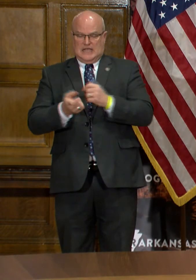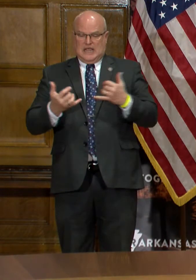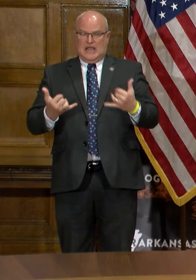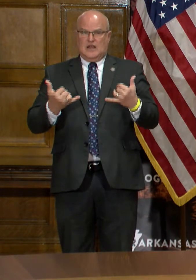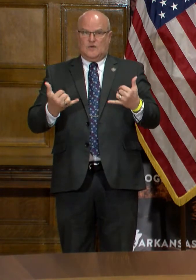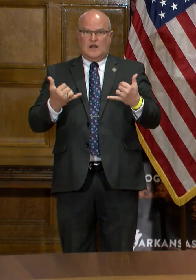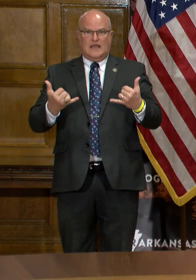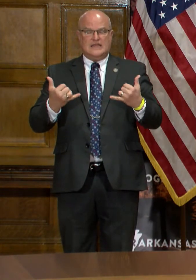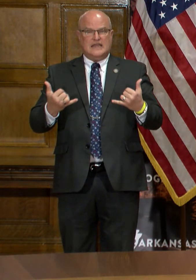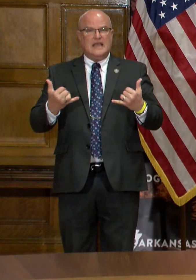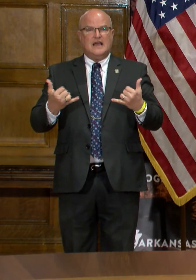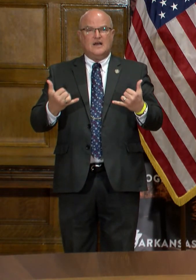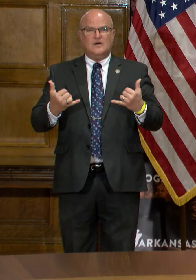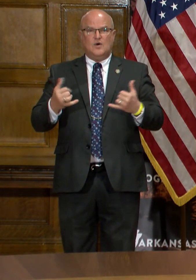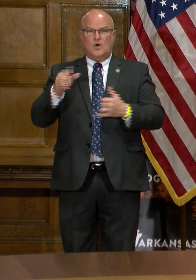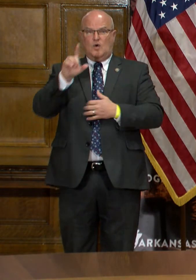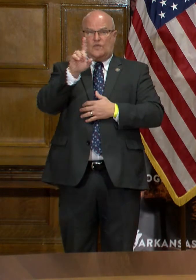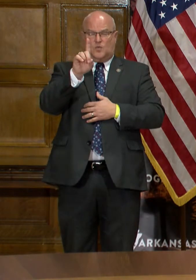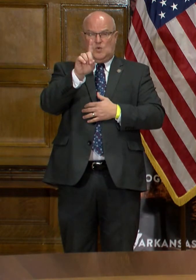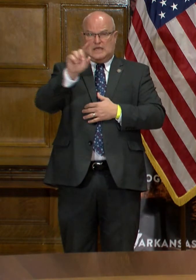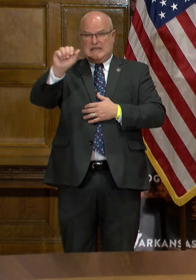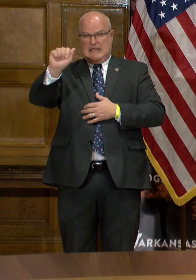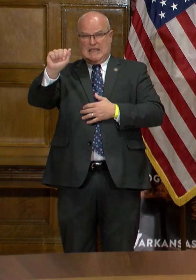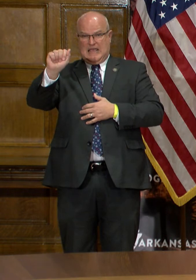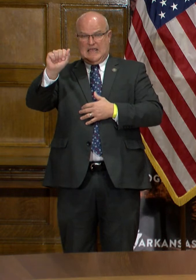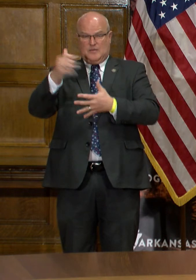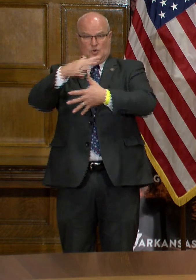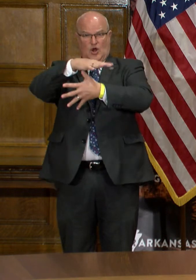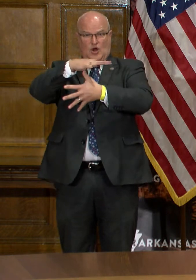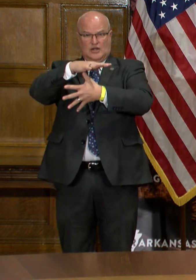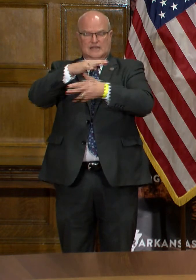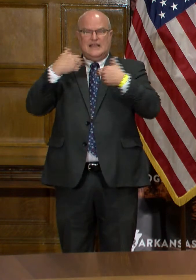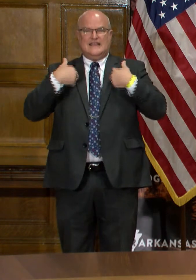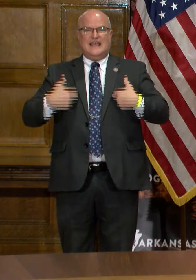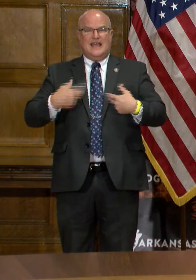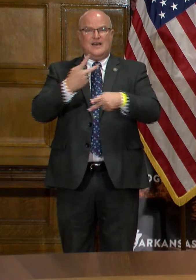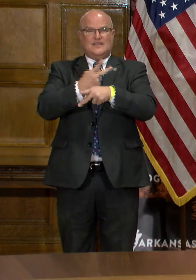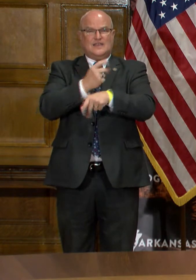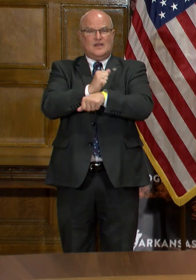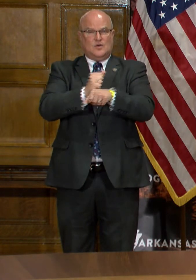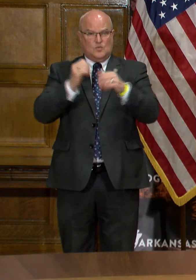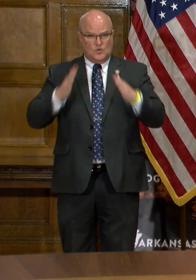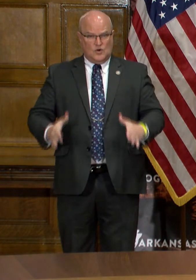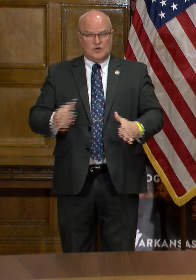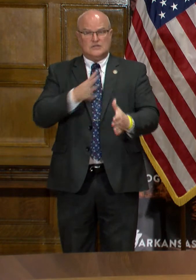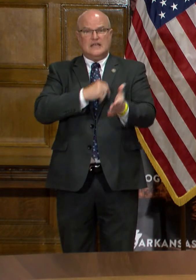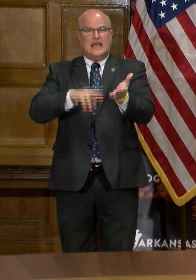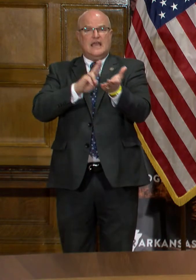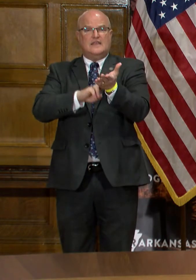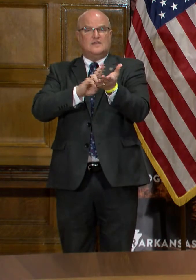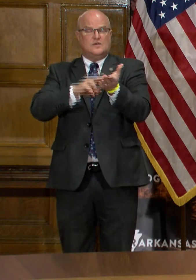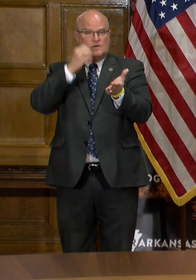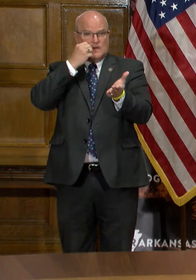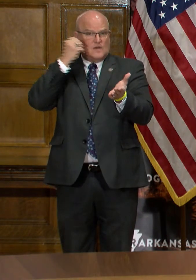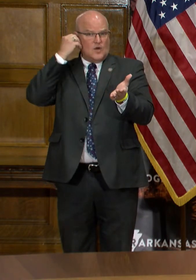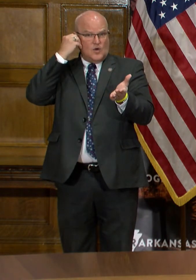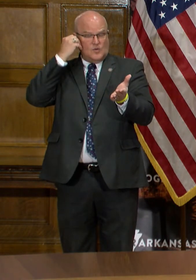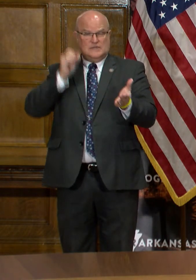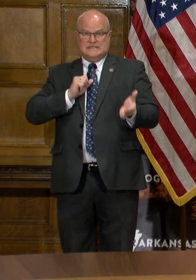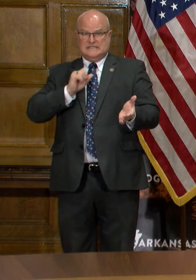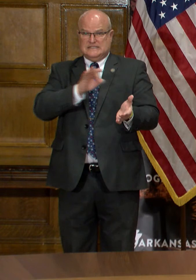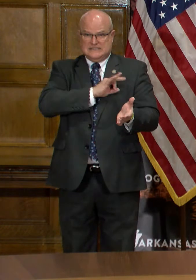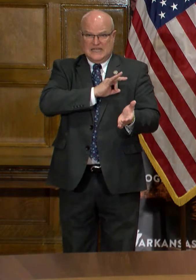in the category of 1A priority, which is our healthcare workers and our long-term care facility